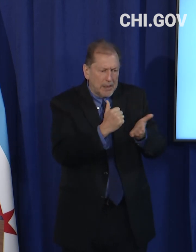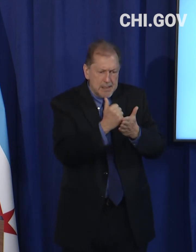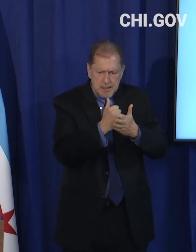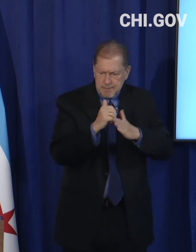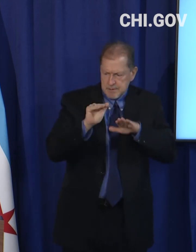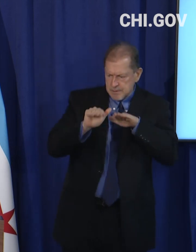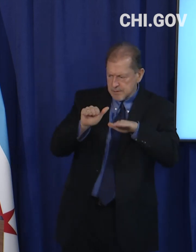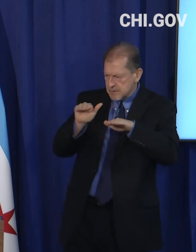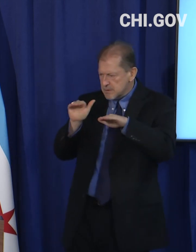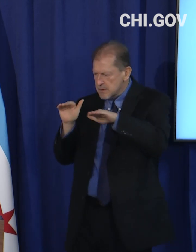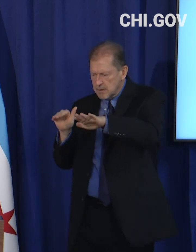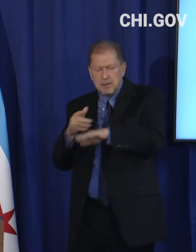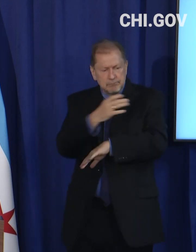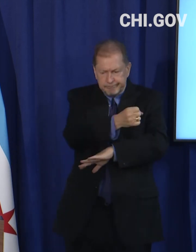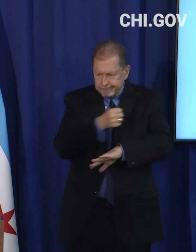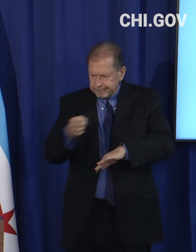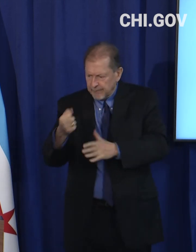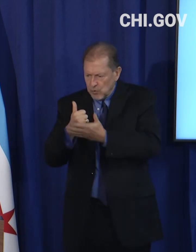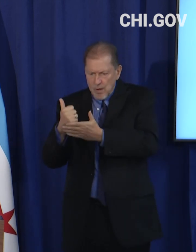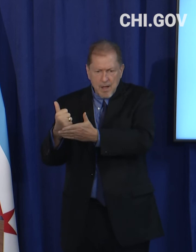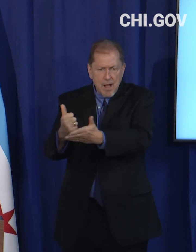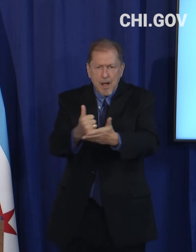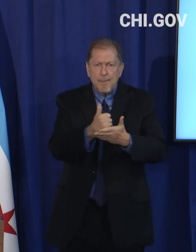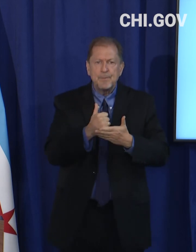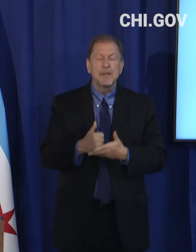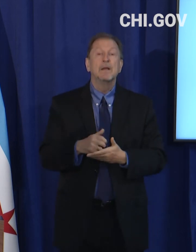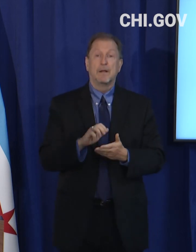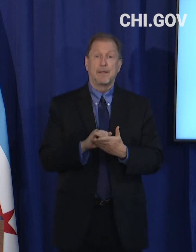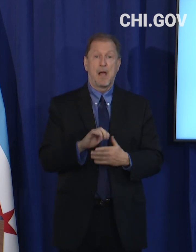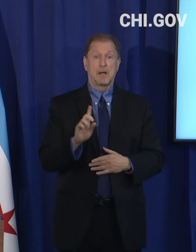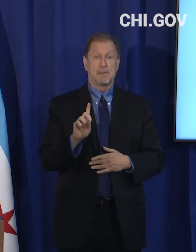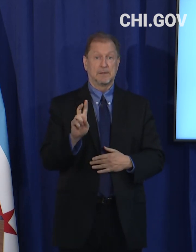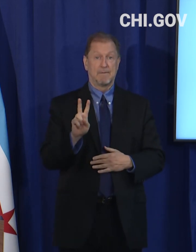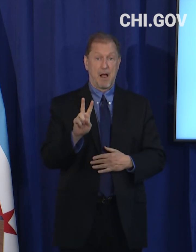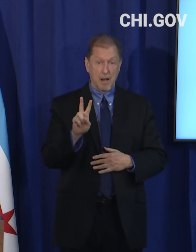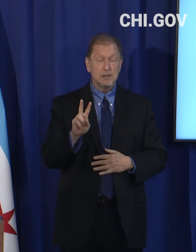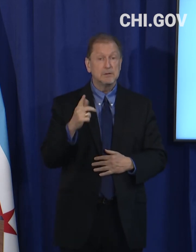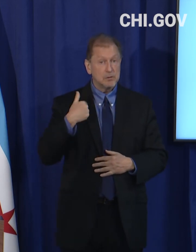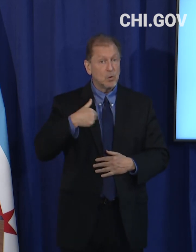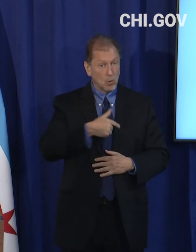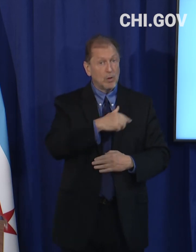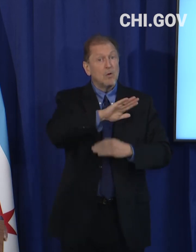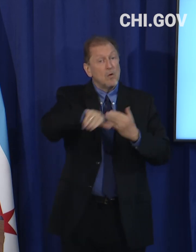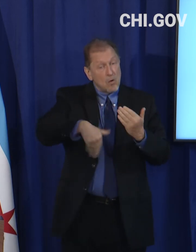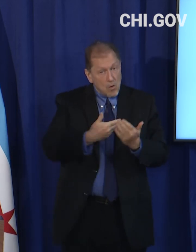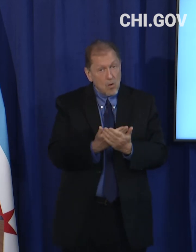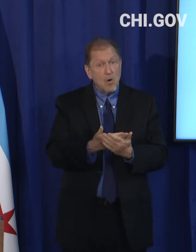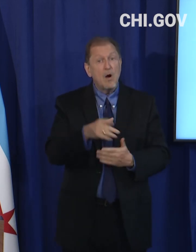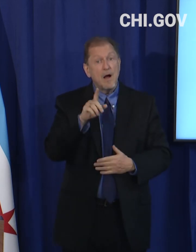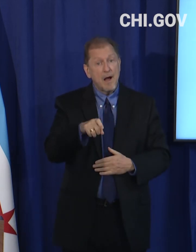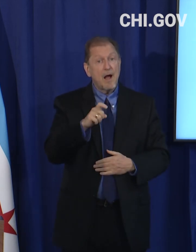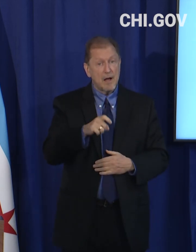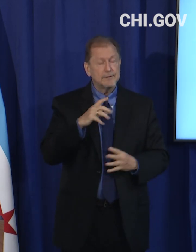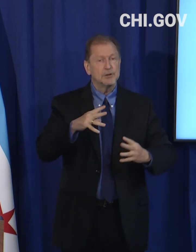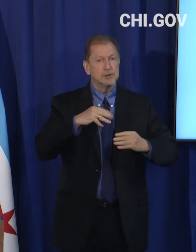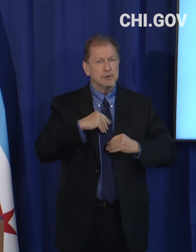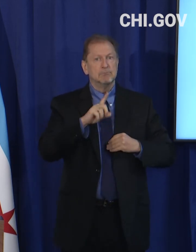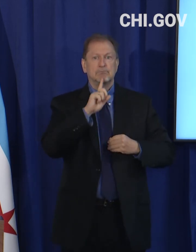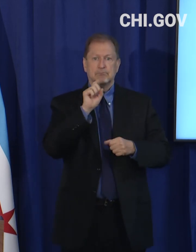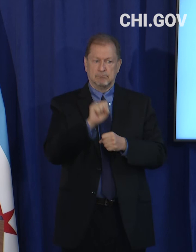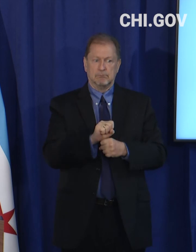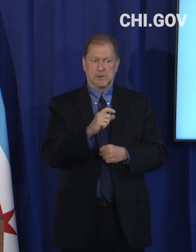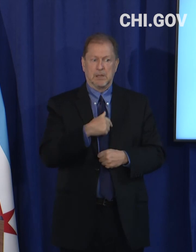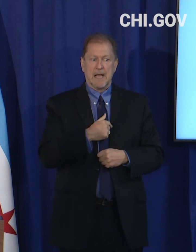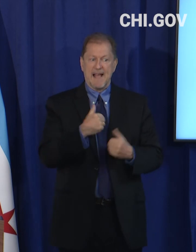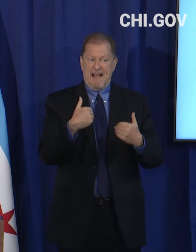on behalf of victims. Domestic violence is something that we all have to acknowledge. We need to